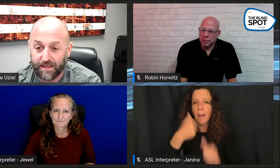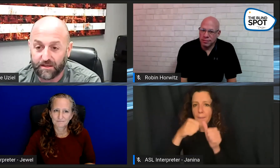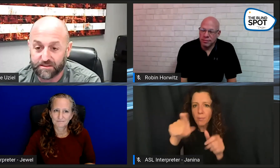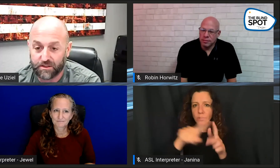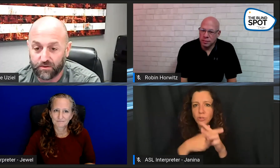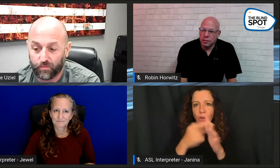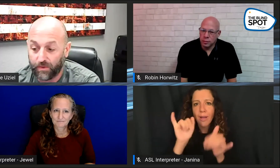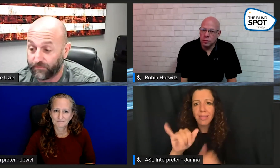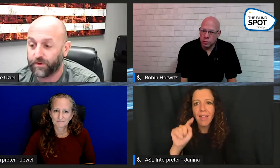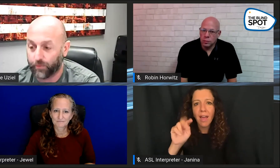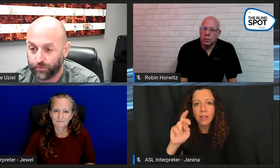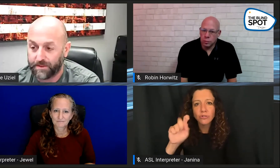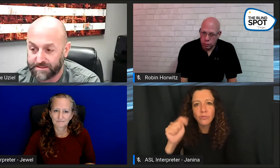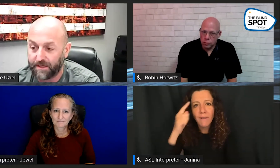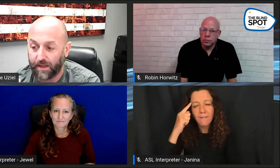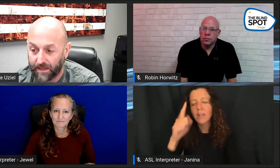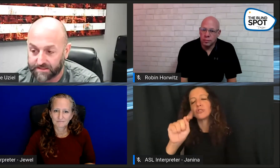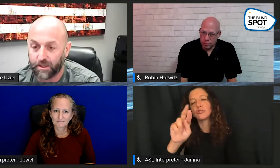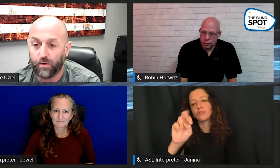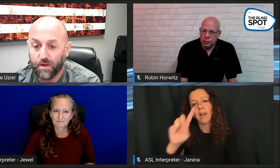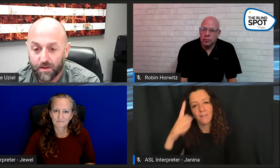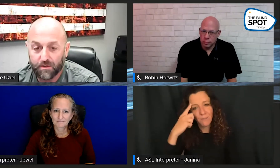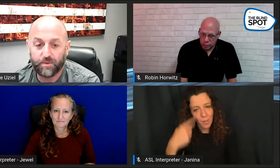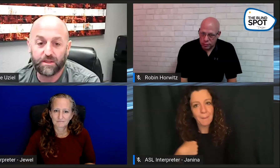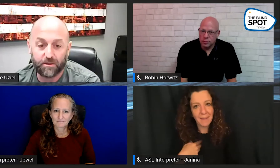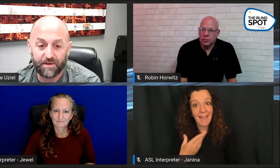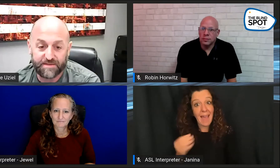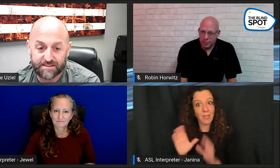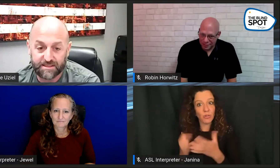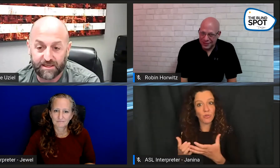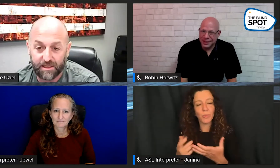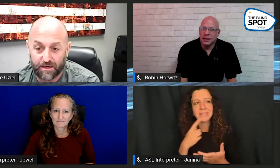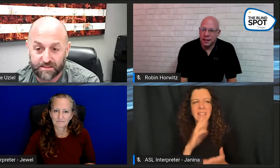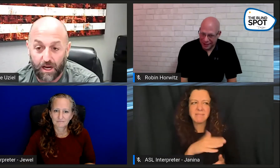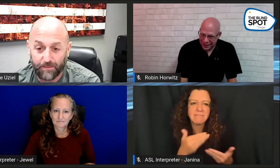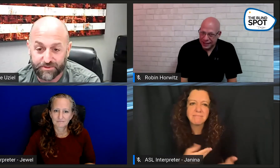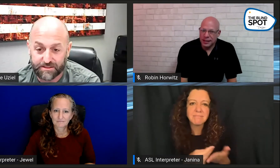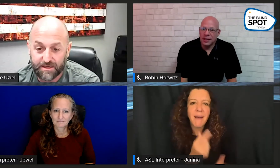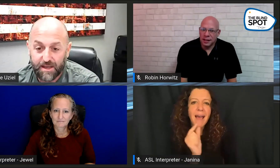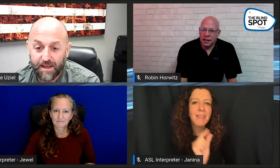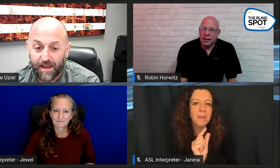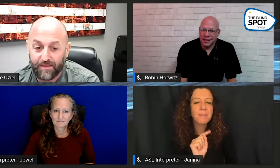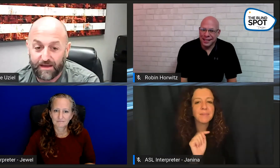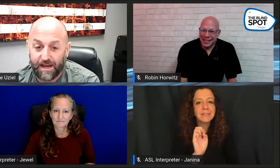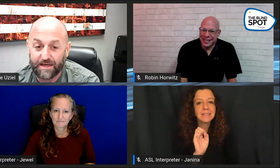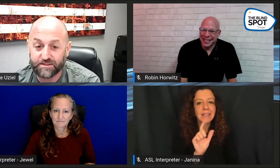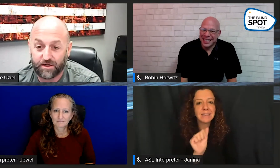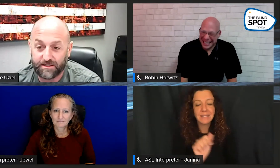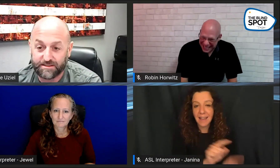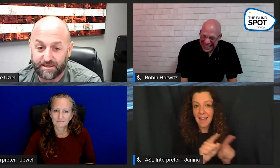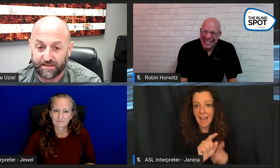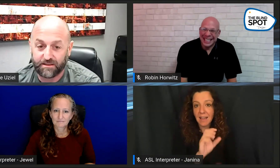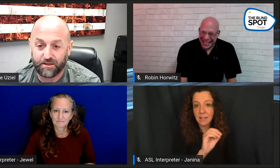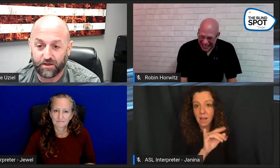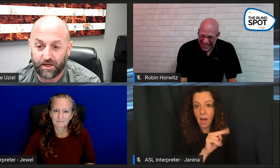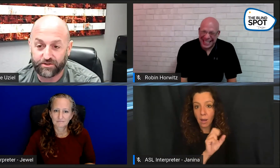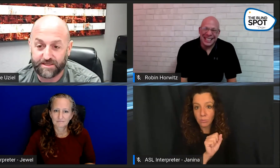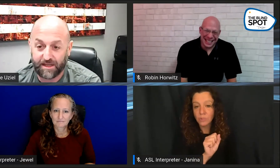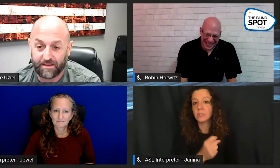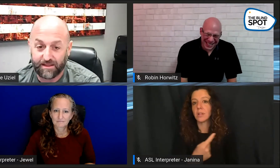me, saying, hey, for the group, and saying, okay, let's go with a little bit of Tesla here as options. And then I started to see